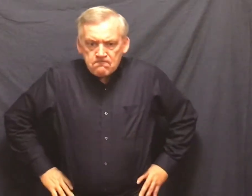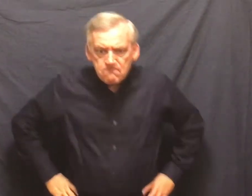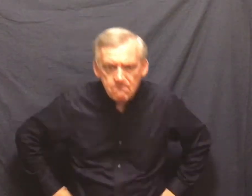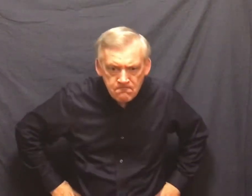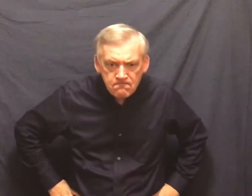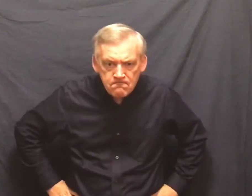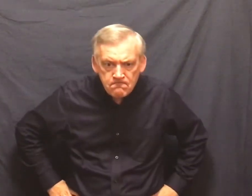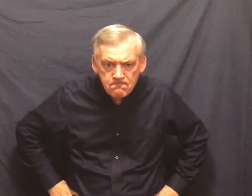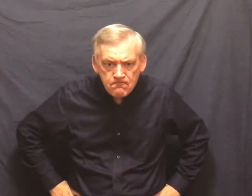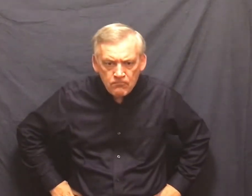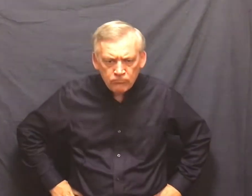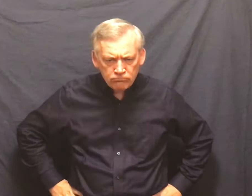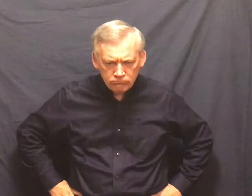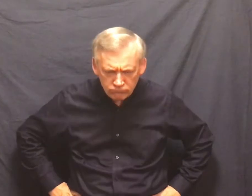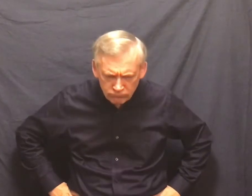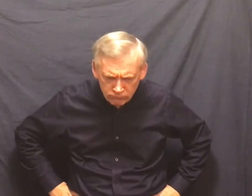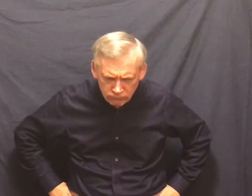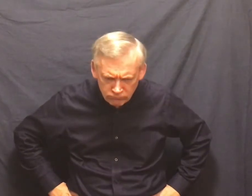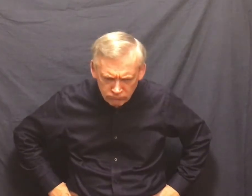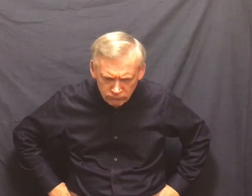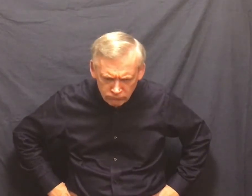And she frowned disapprovingly at him.